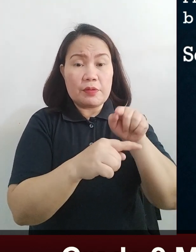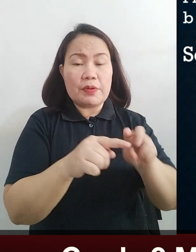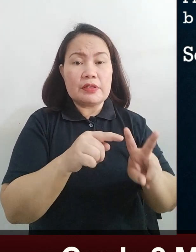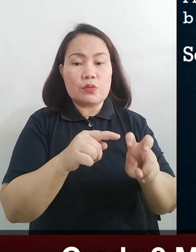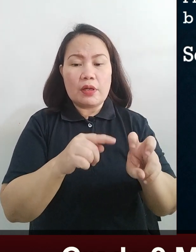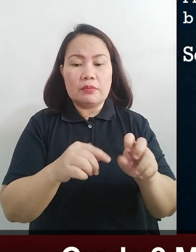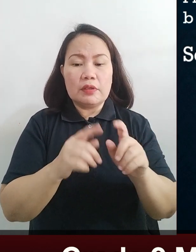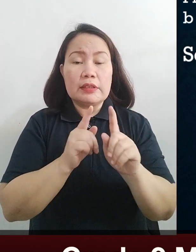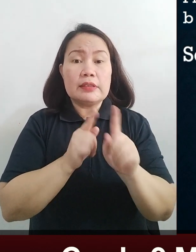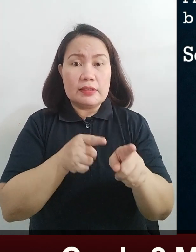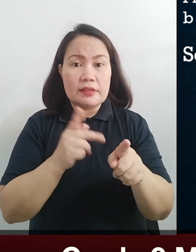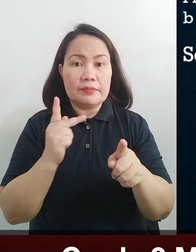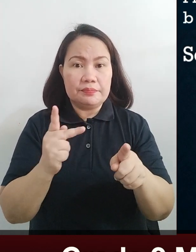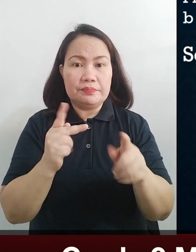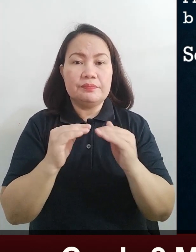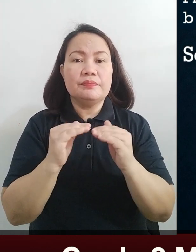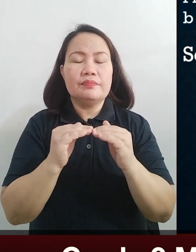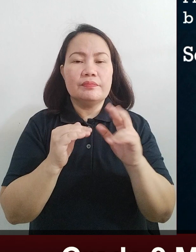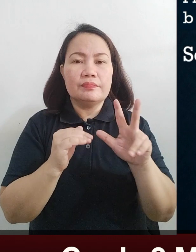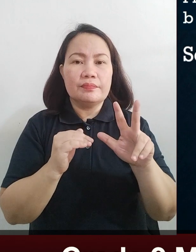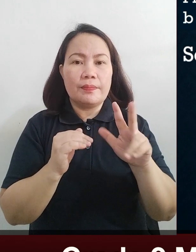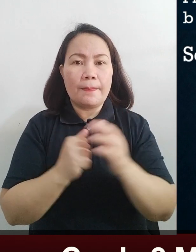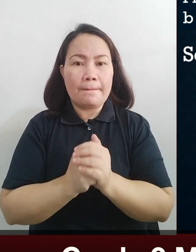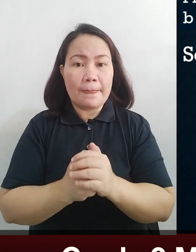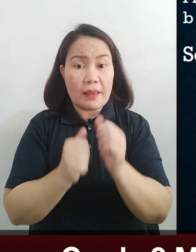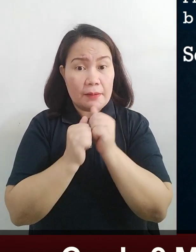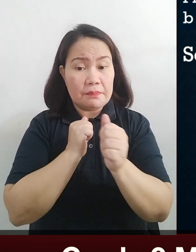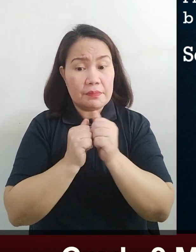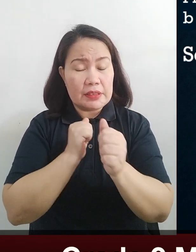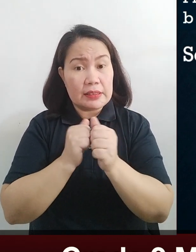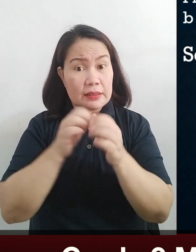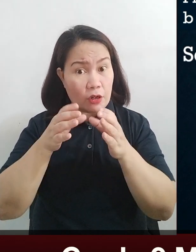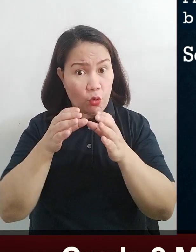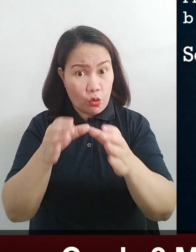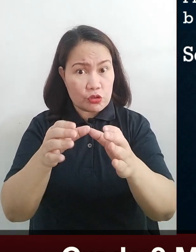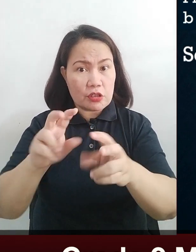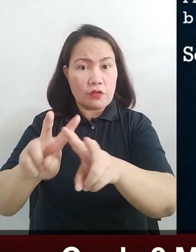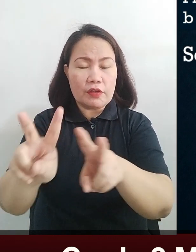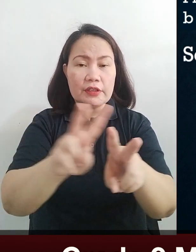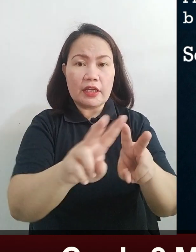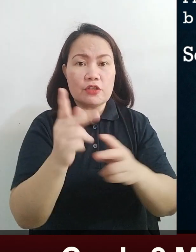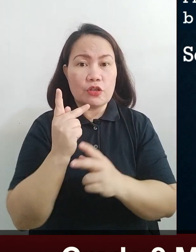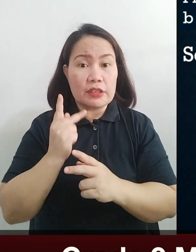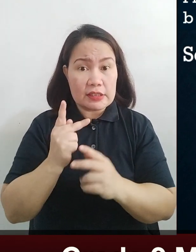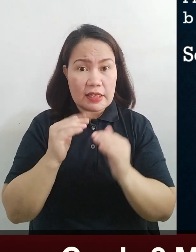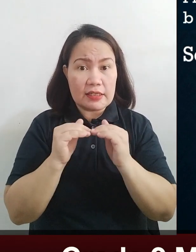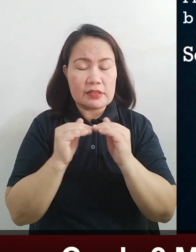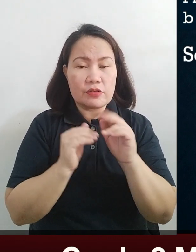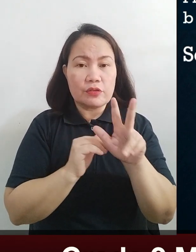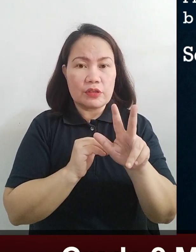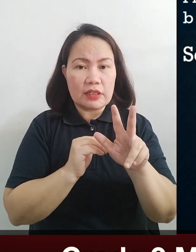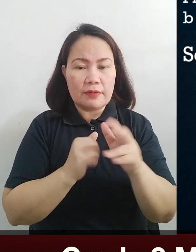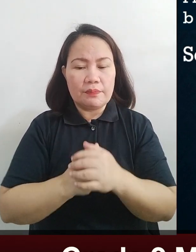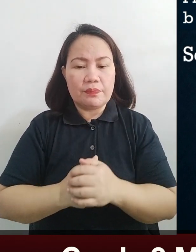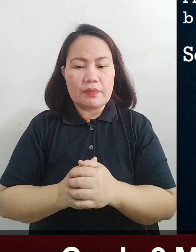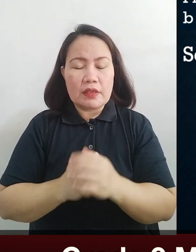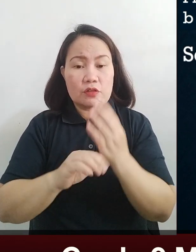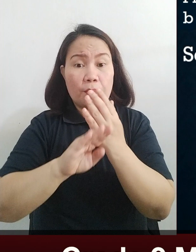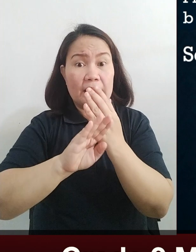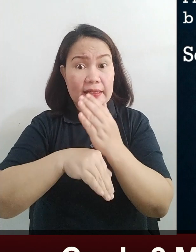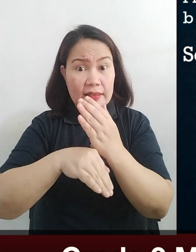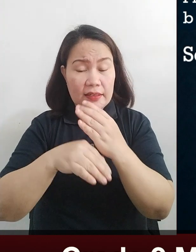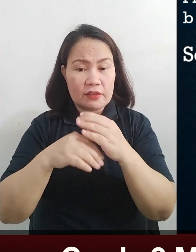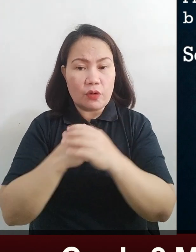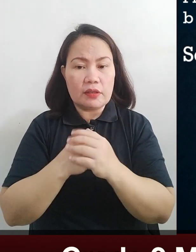12. The constant of variation is 3. So ibig sabihin, yung constant of variation natin dito ay 3.